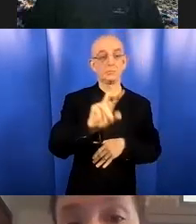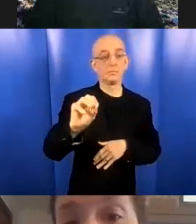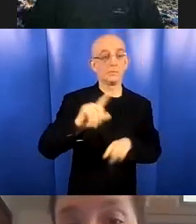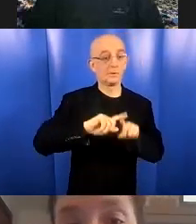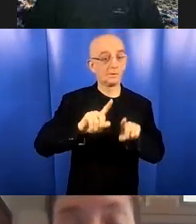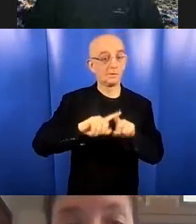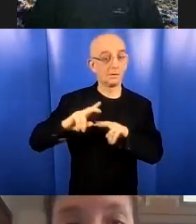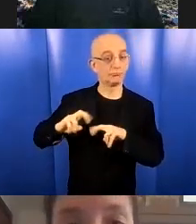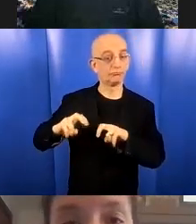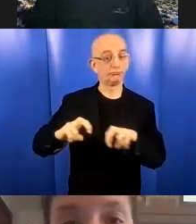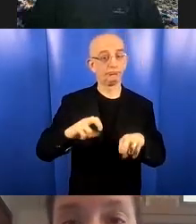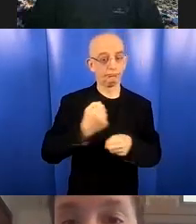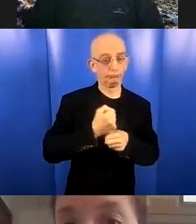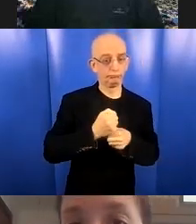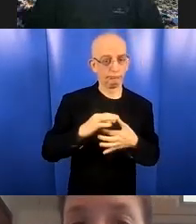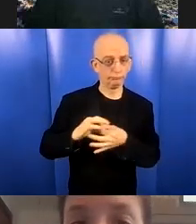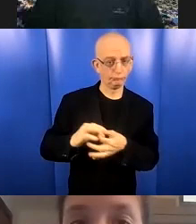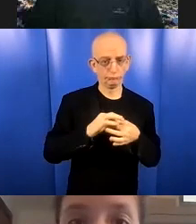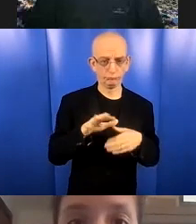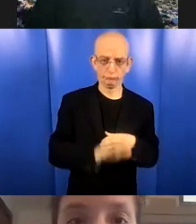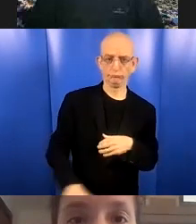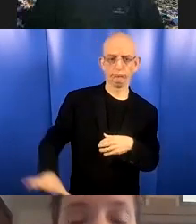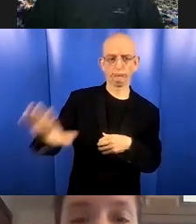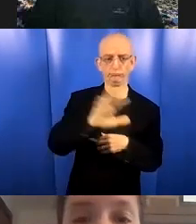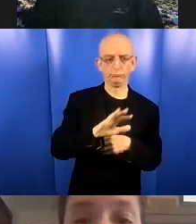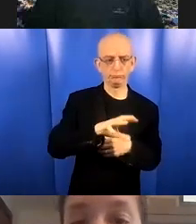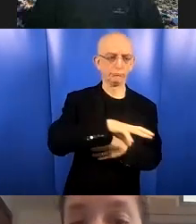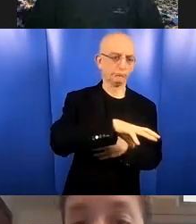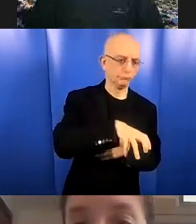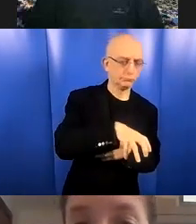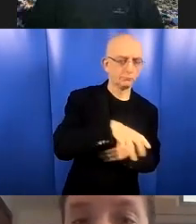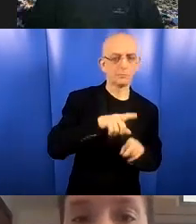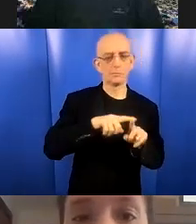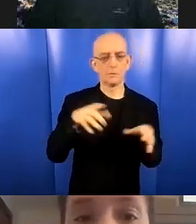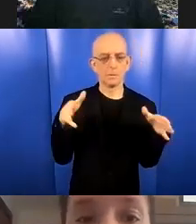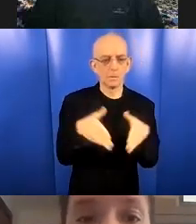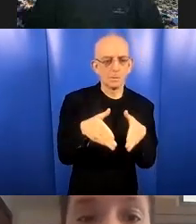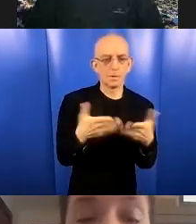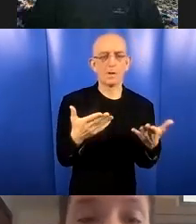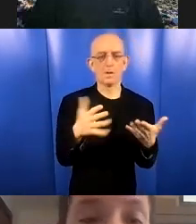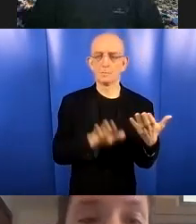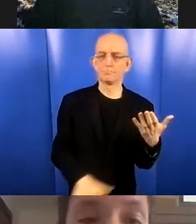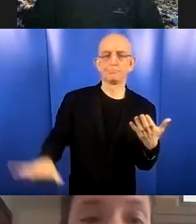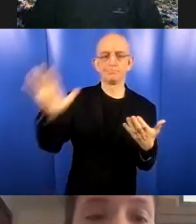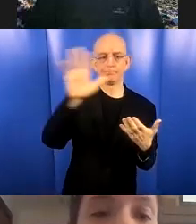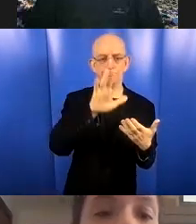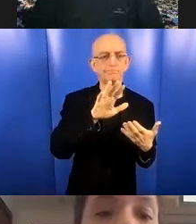and international organizations to collect data on civic space in the different countries that we